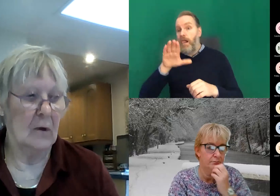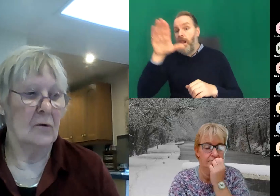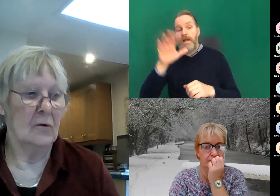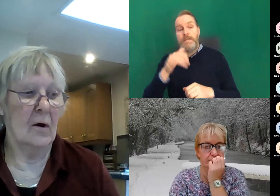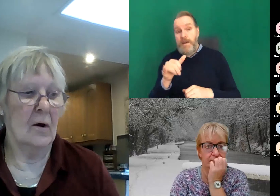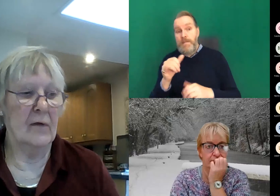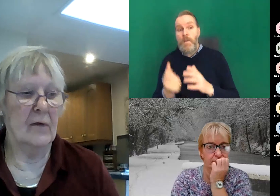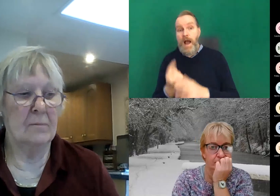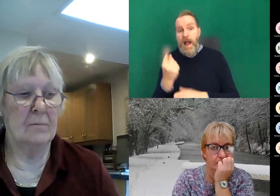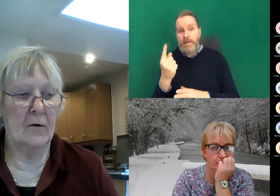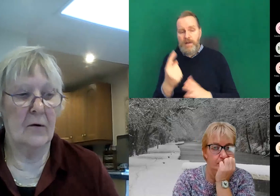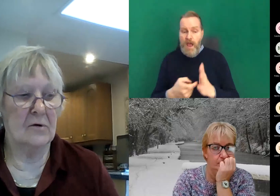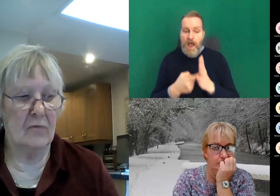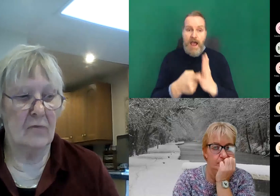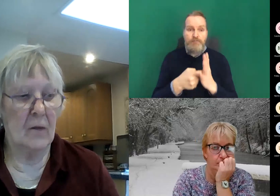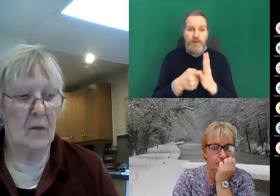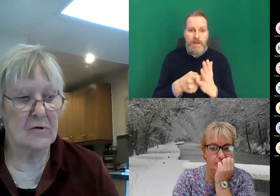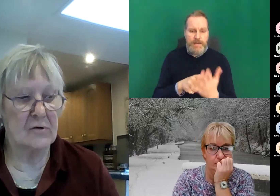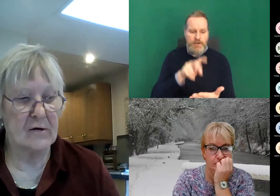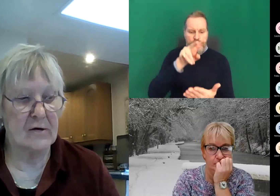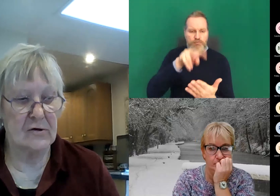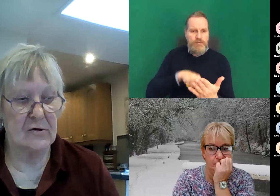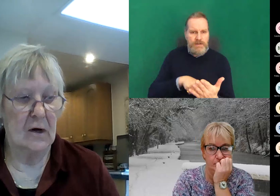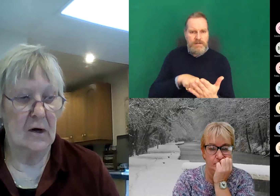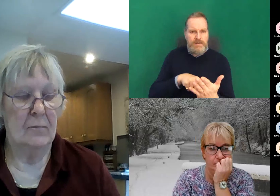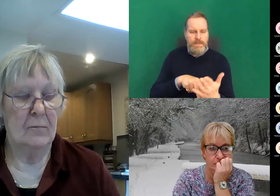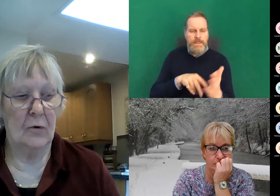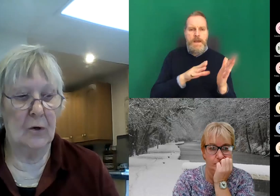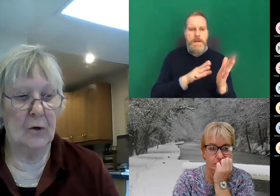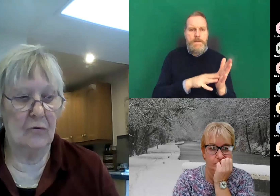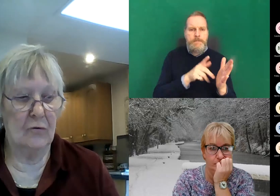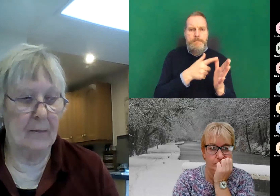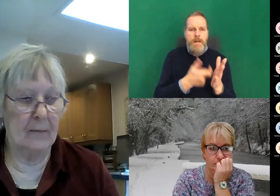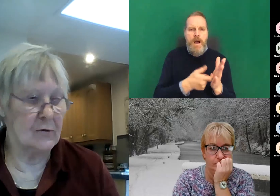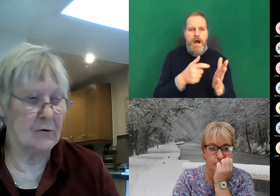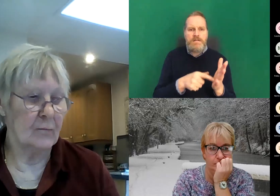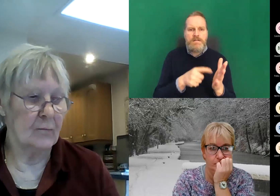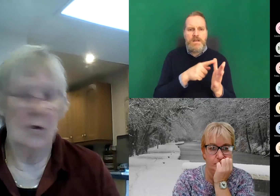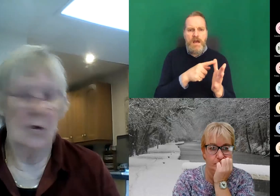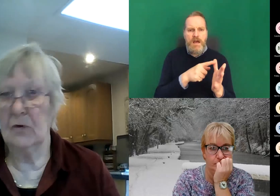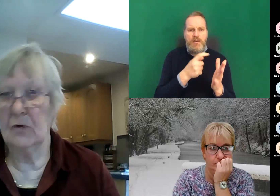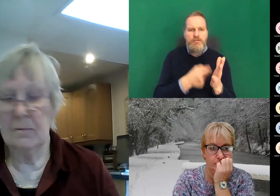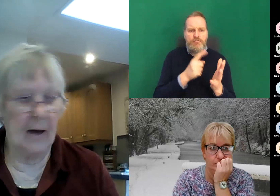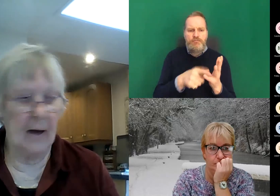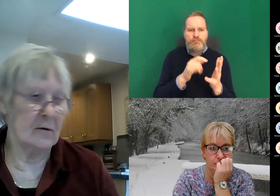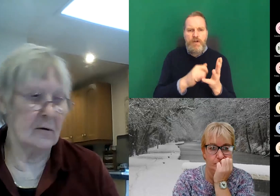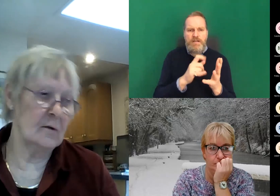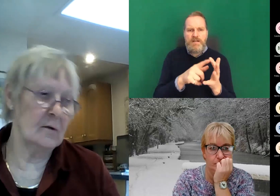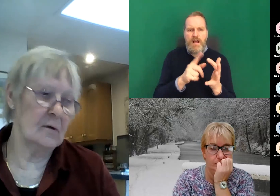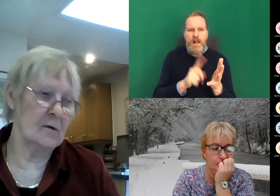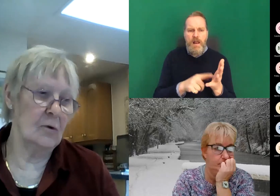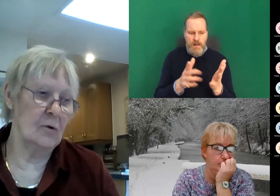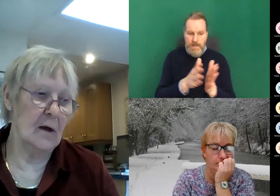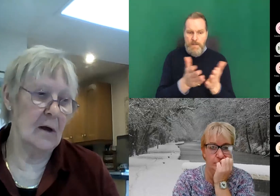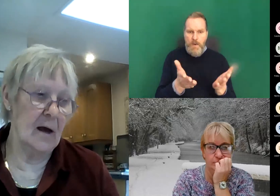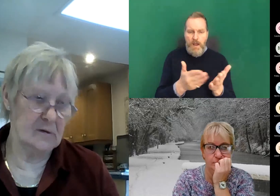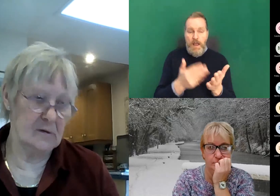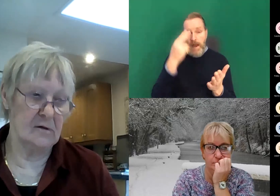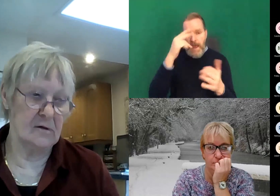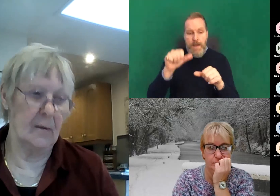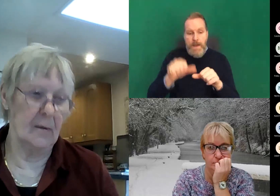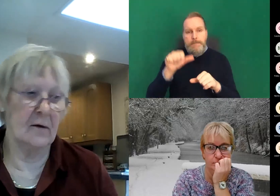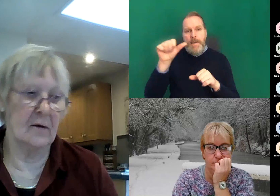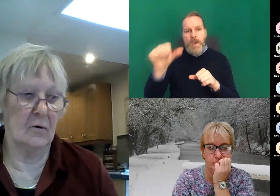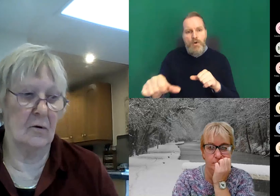to read Martha Russell's book, Beyond Ramps, on the impact that the